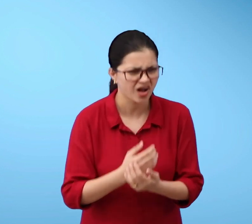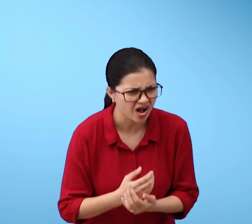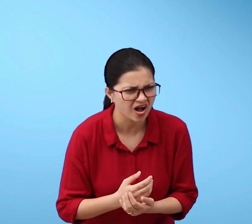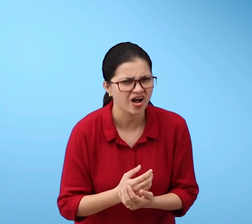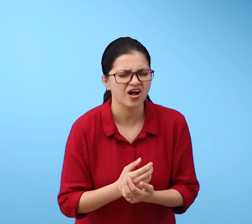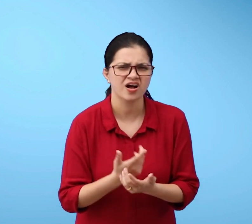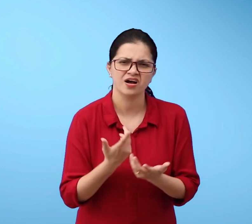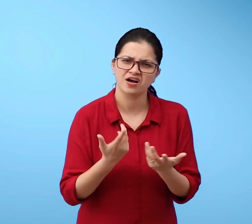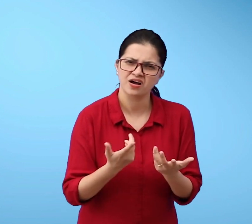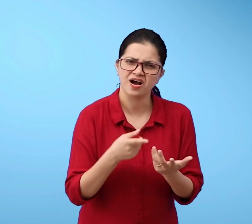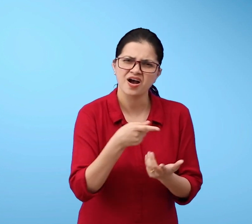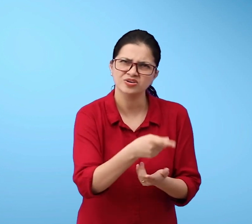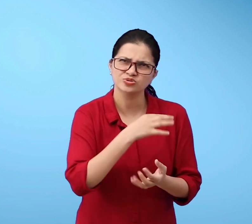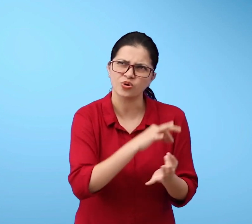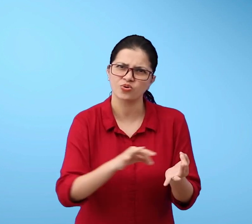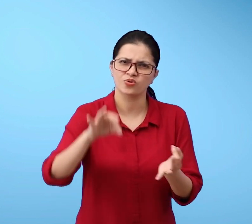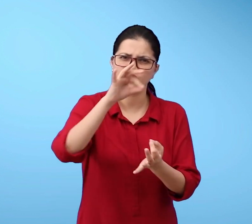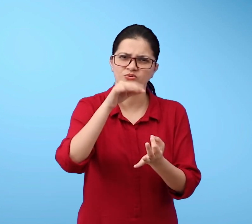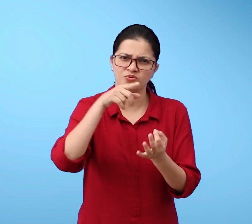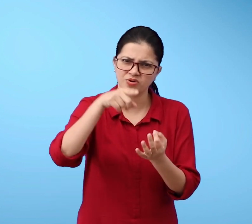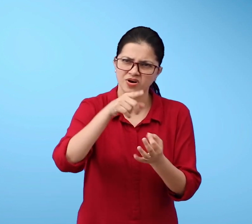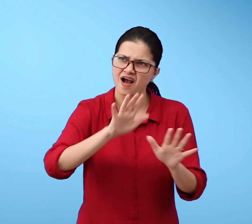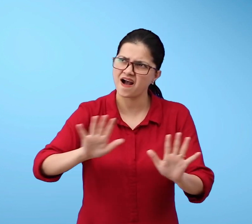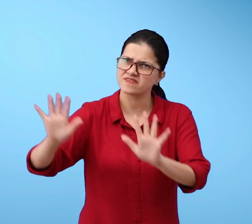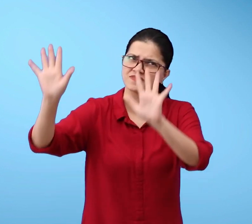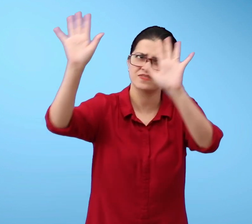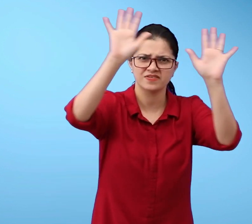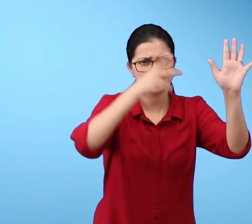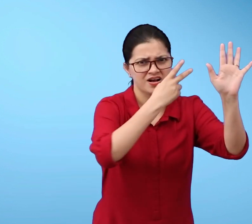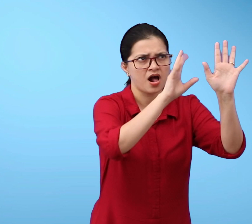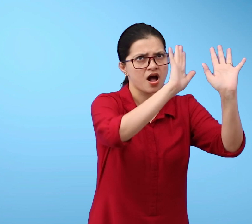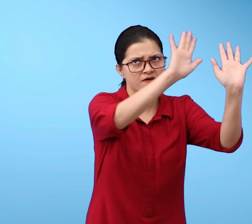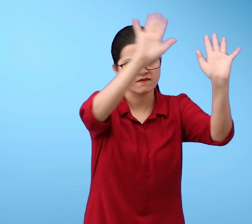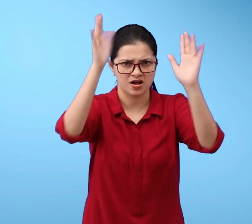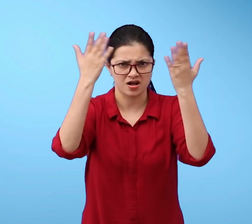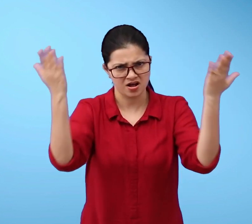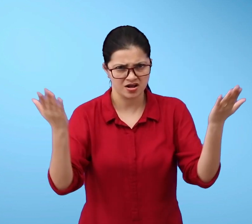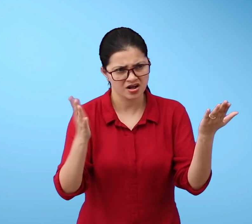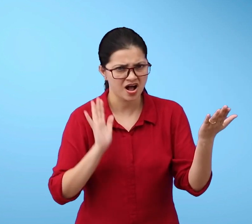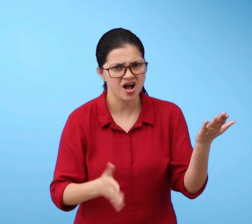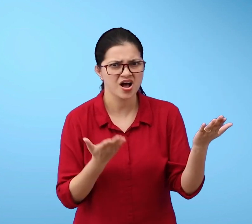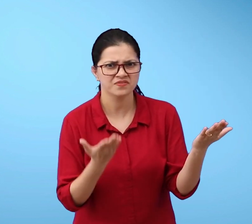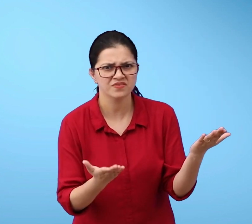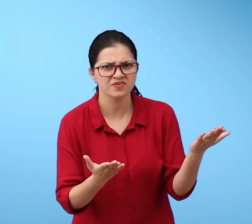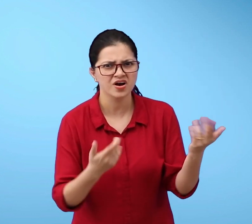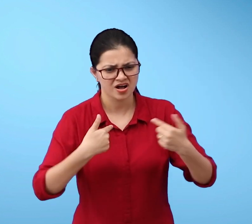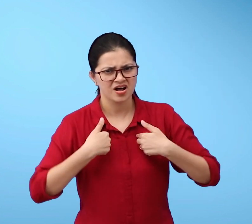"Ah, it means that you know that the universal soul fills the entire world."